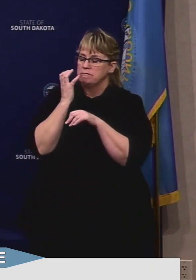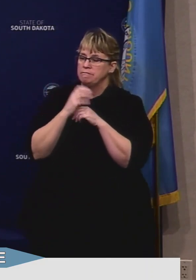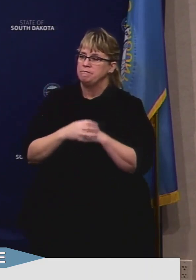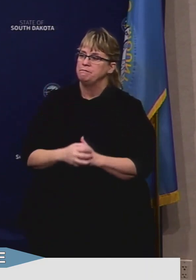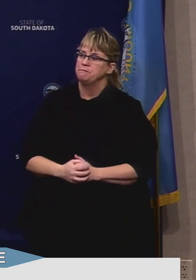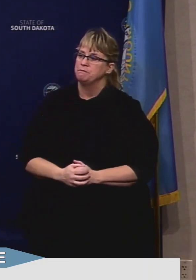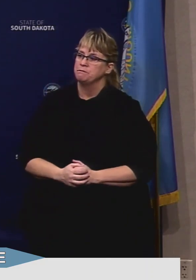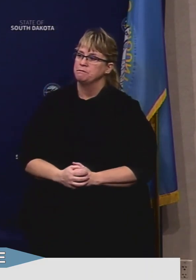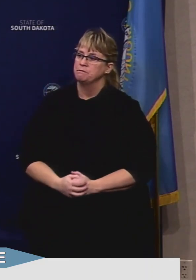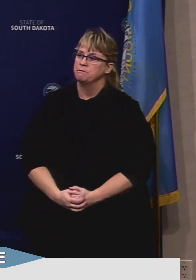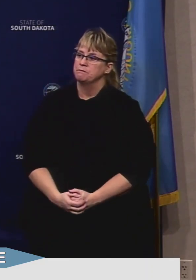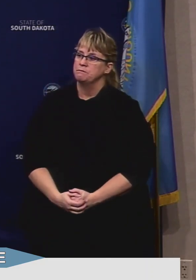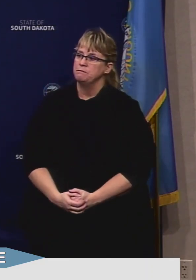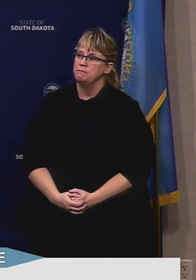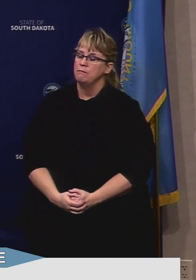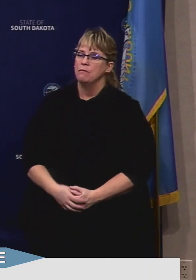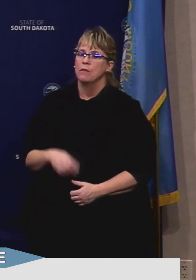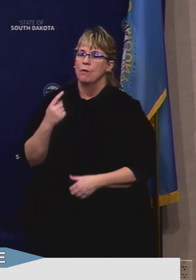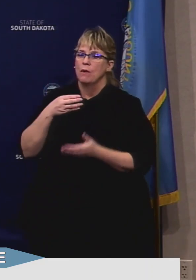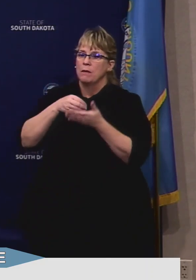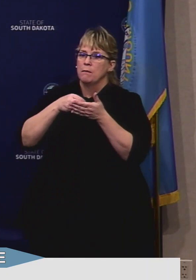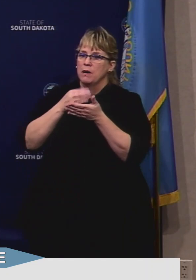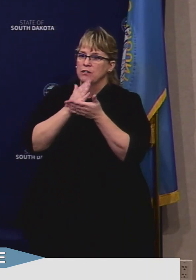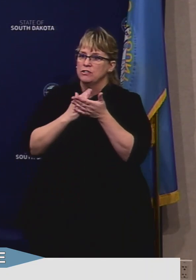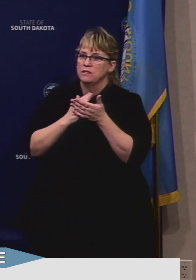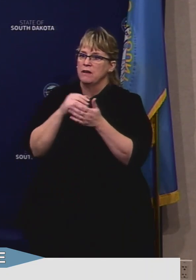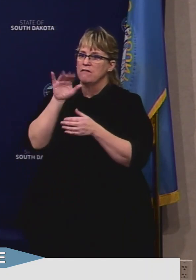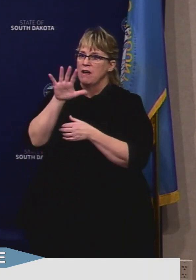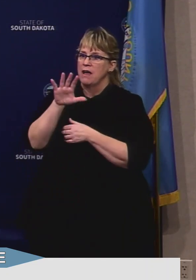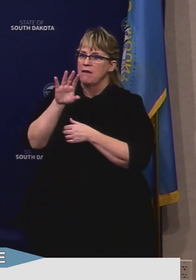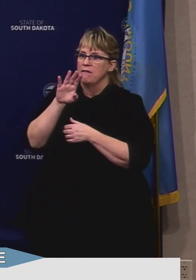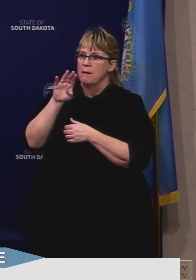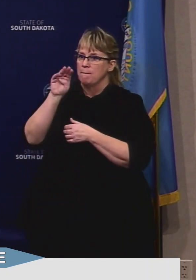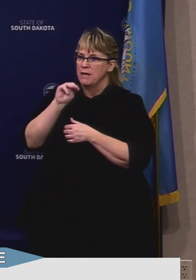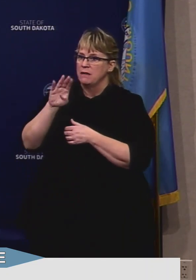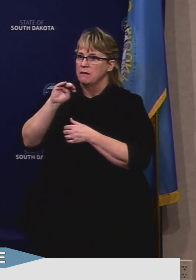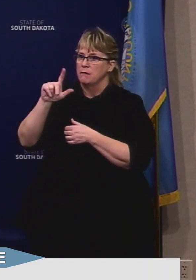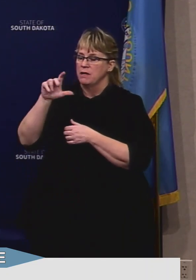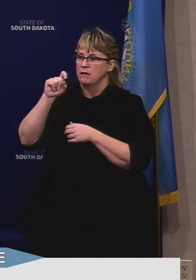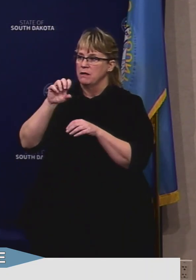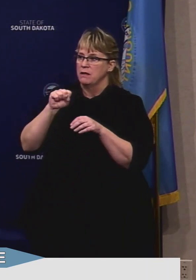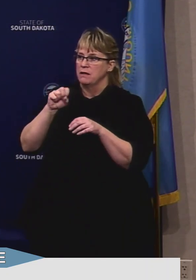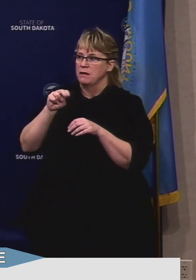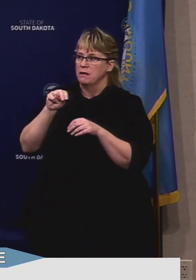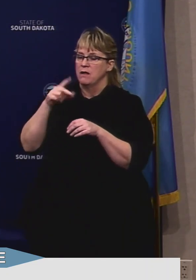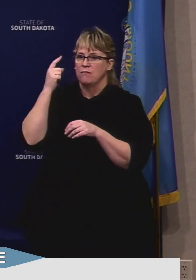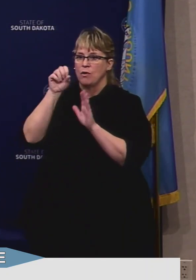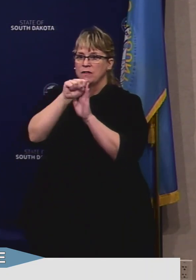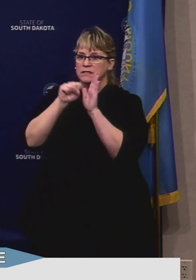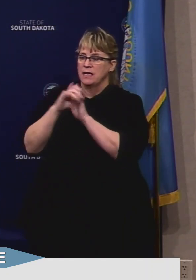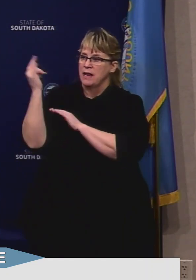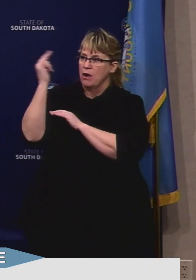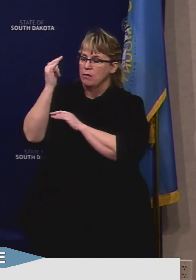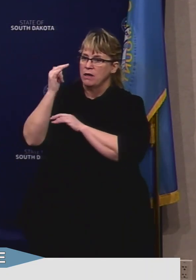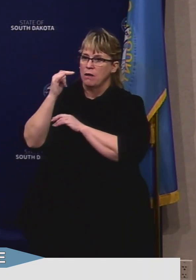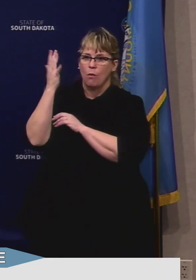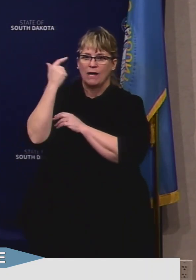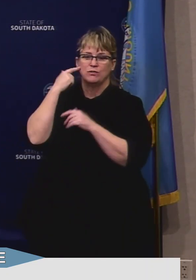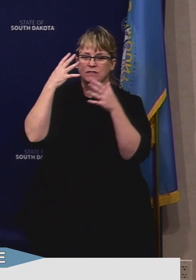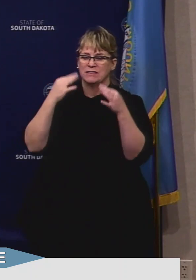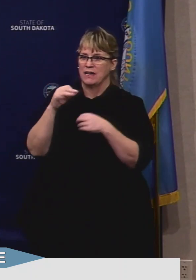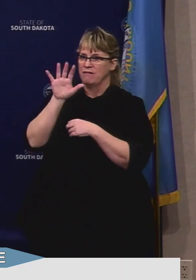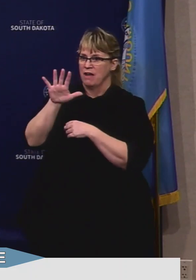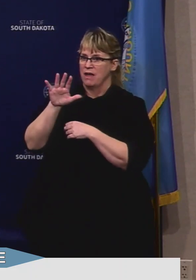wondering about one budget request that you made, the $5 million for the state airplane. How did you settle on $5